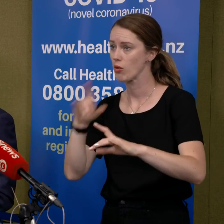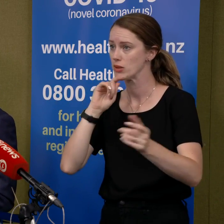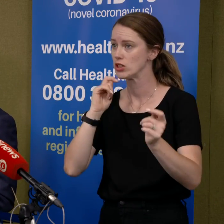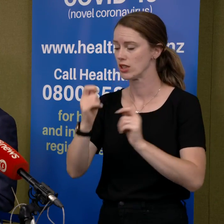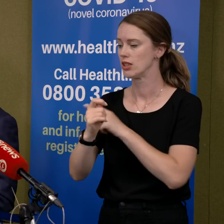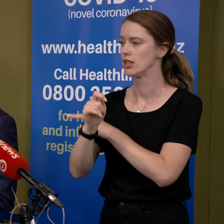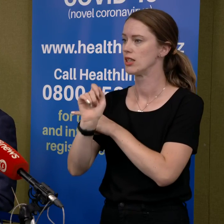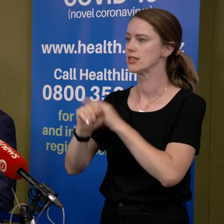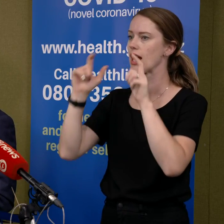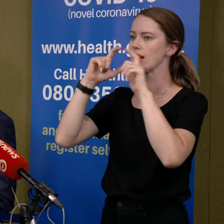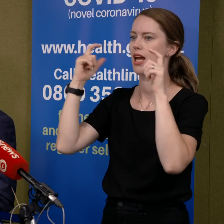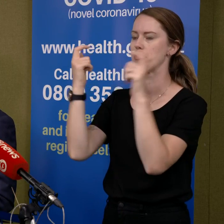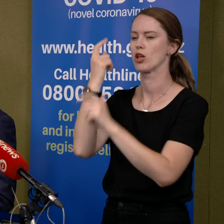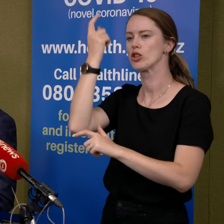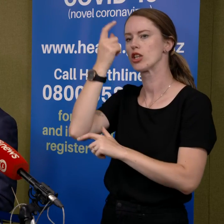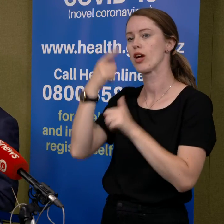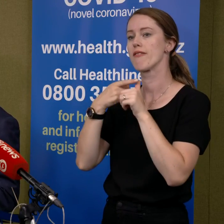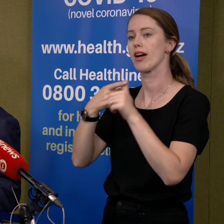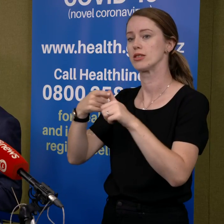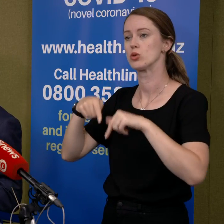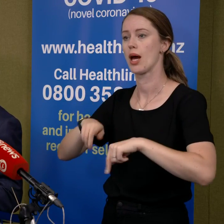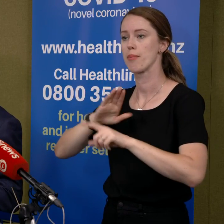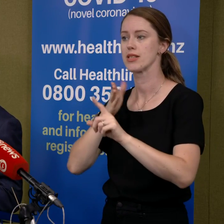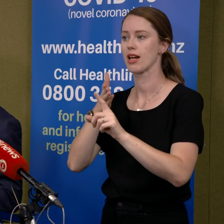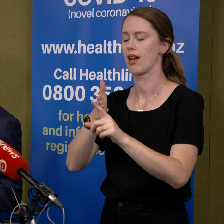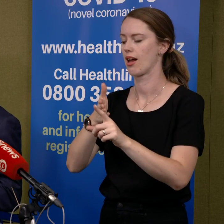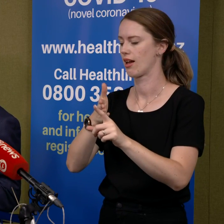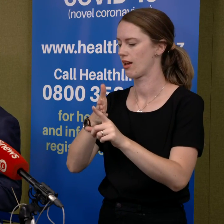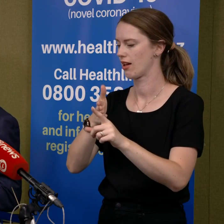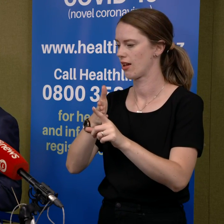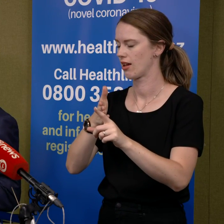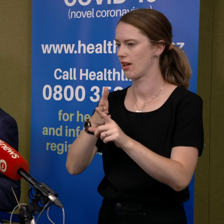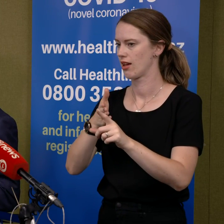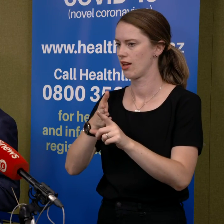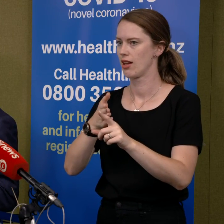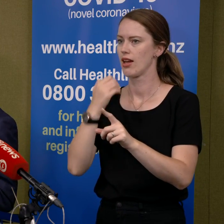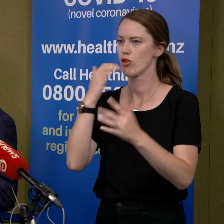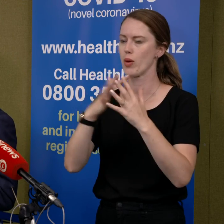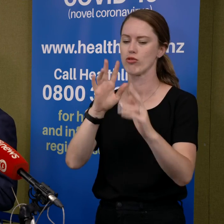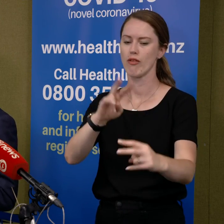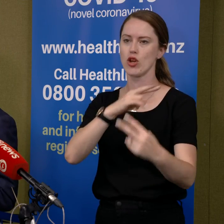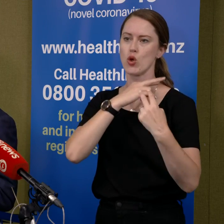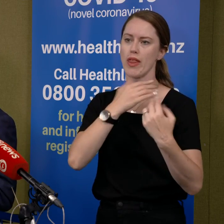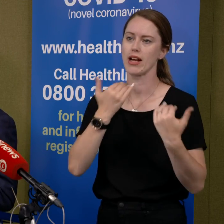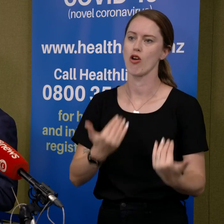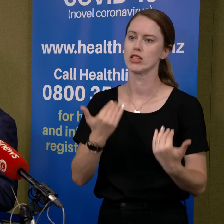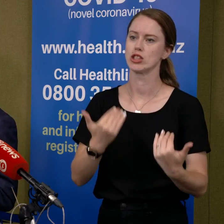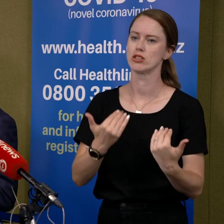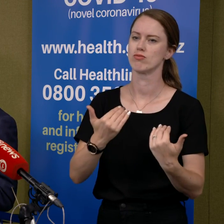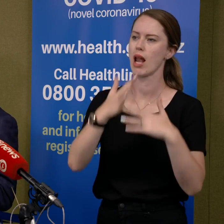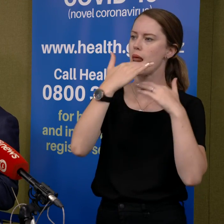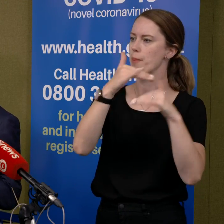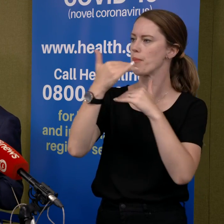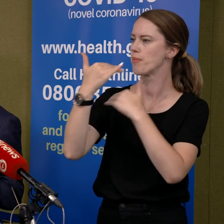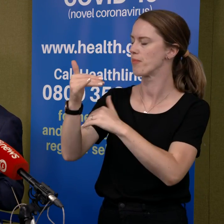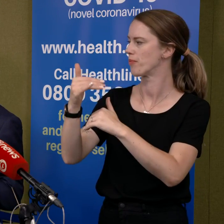So Cabinet are considering advice today, and in particular it's the weekly review of the current restrictions that